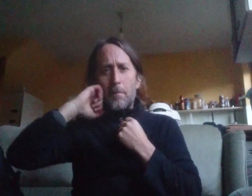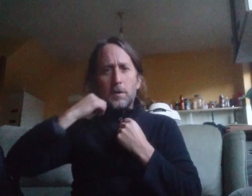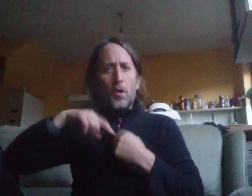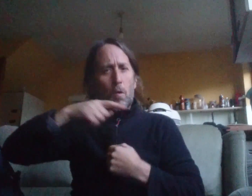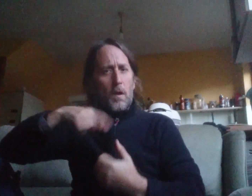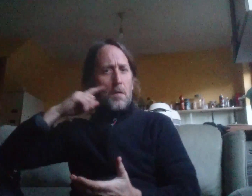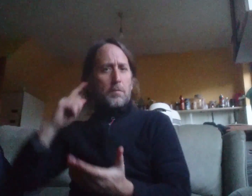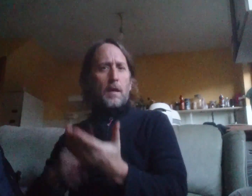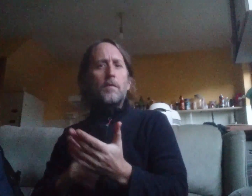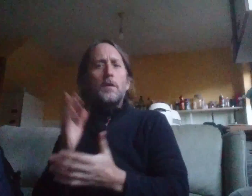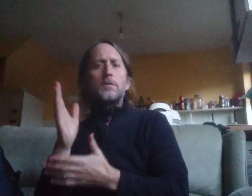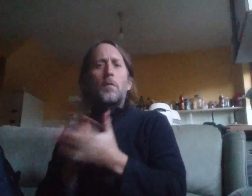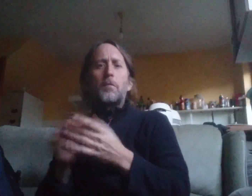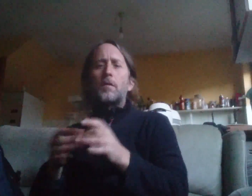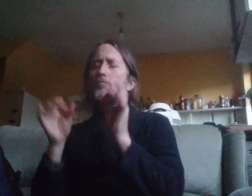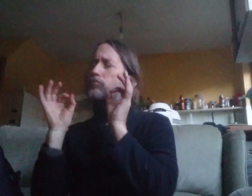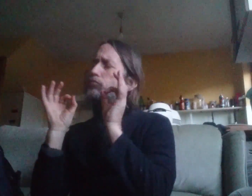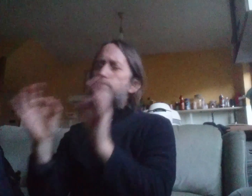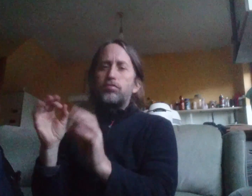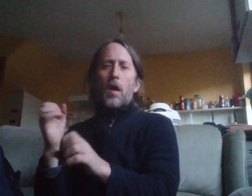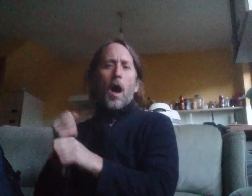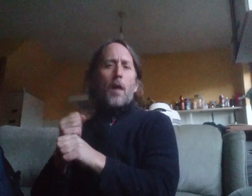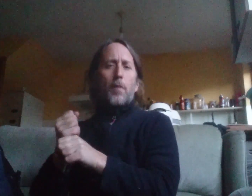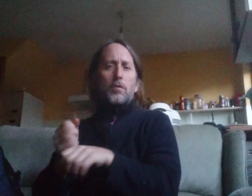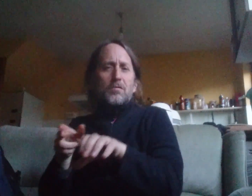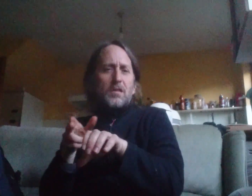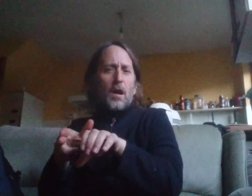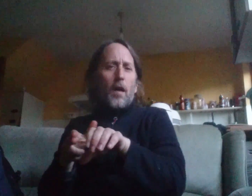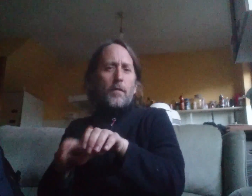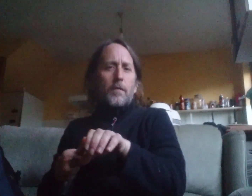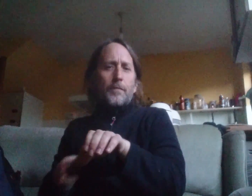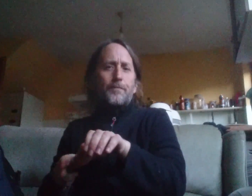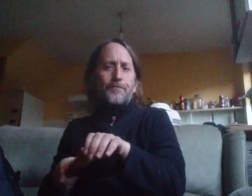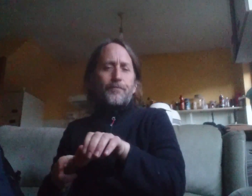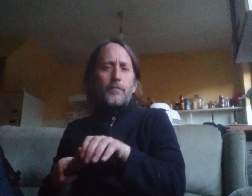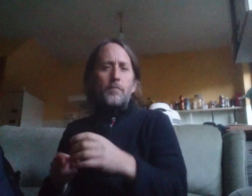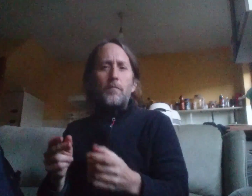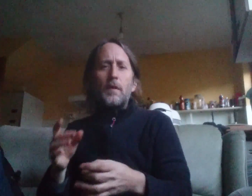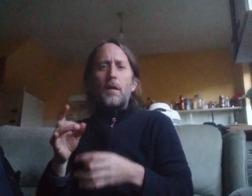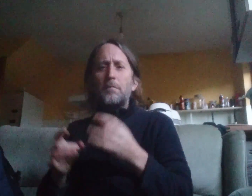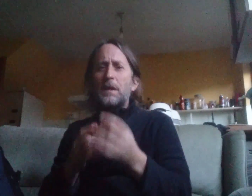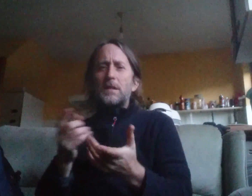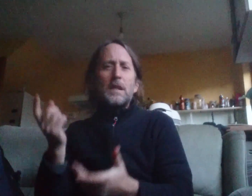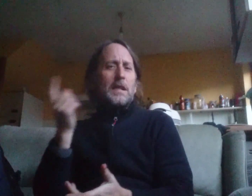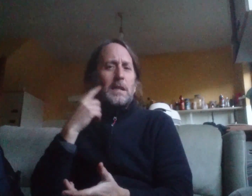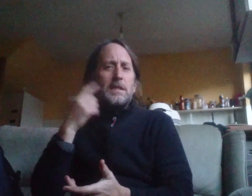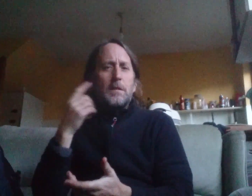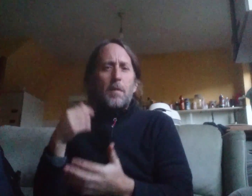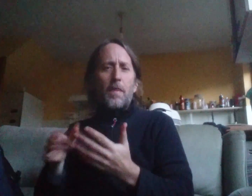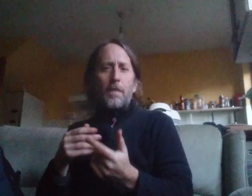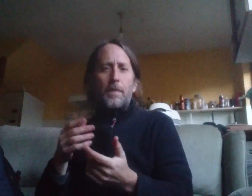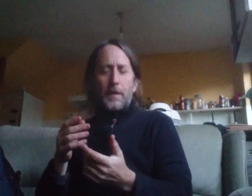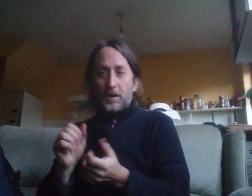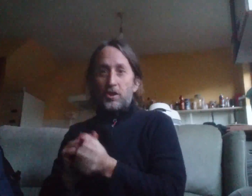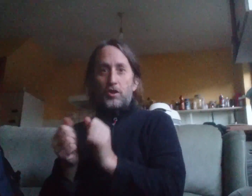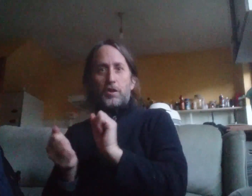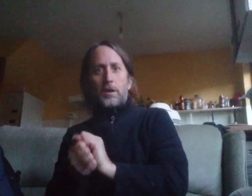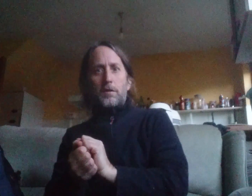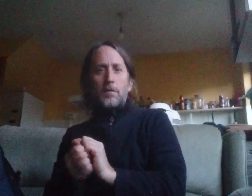about carving. It takes a simple chore like divvying up a roast and turns it into a small but